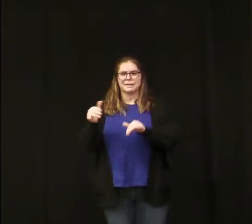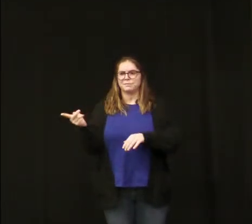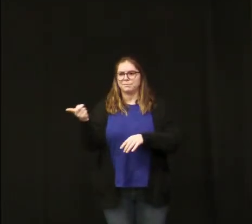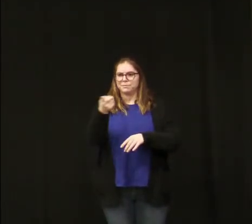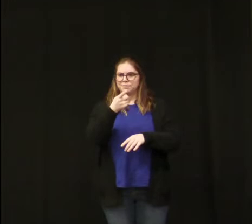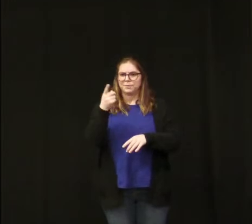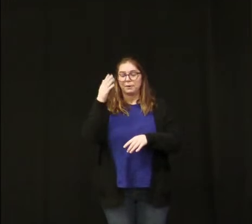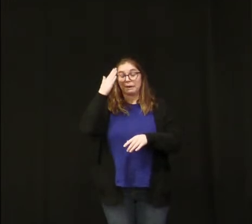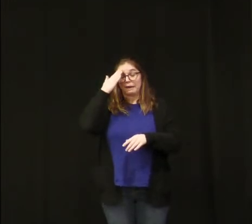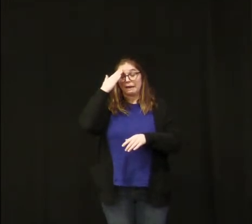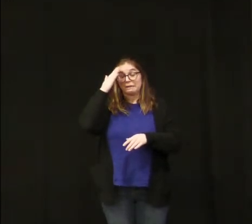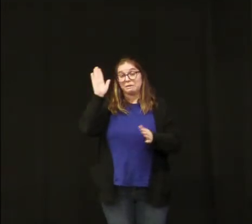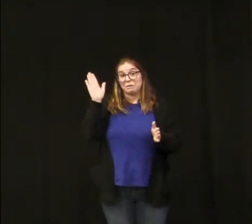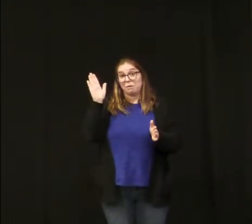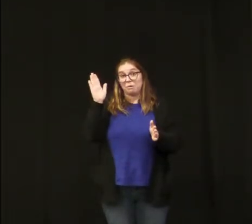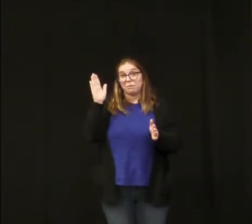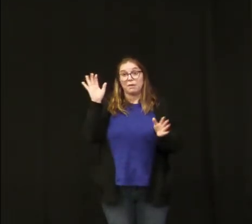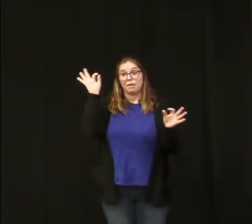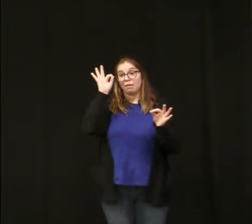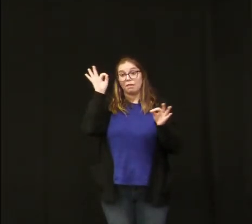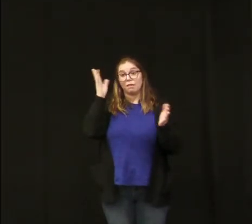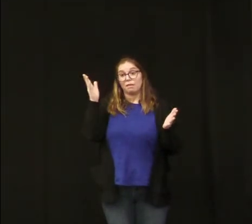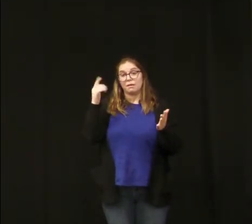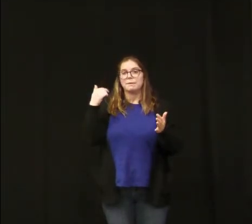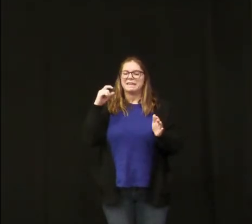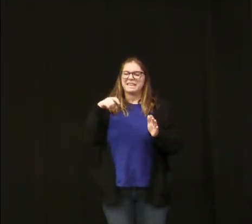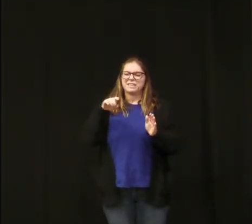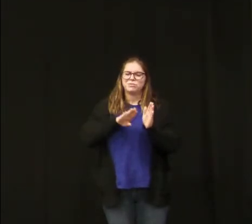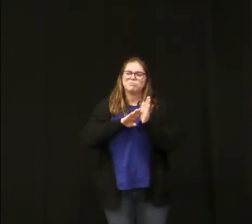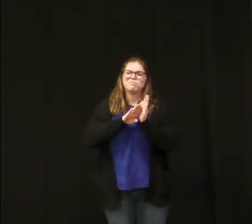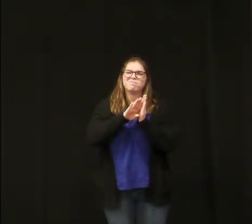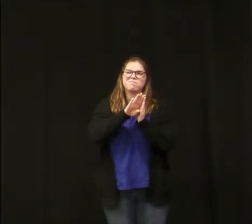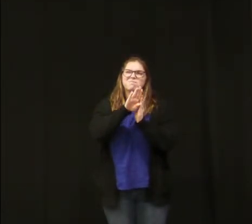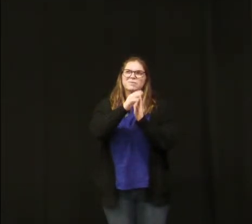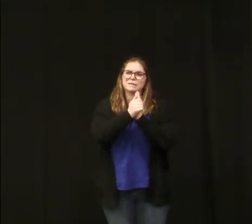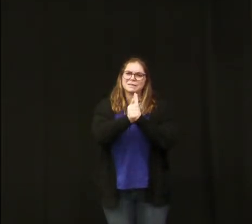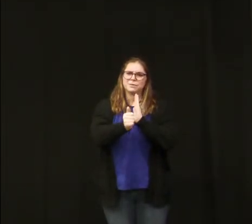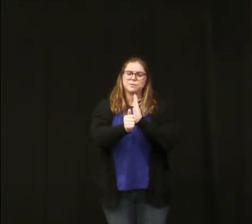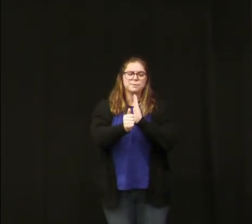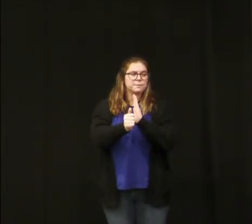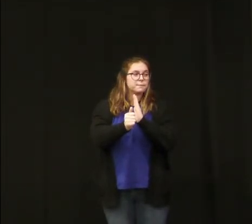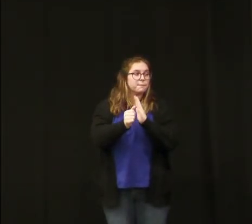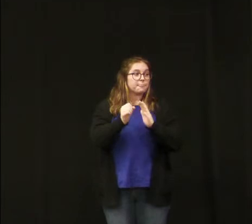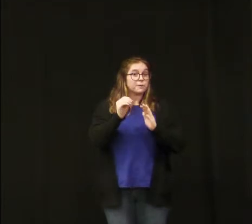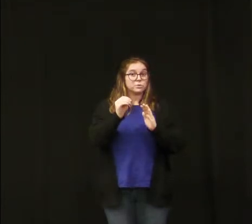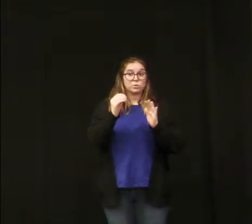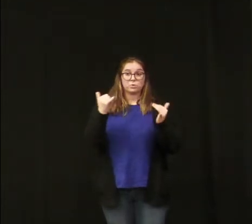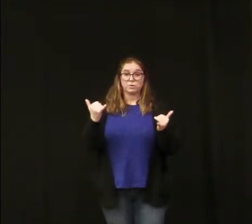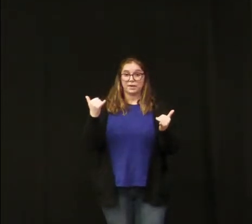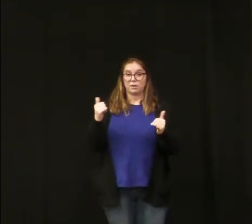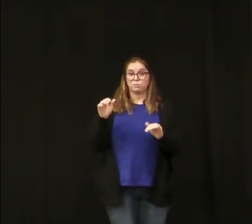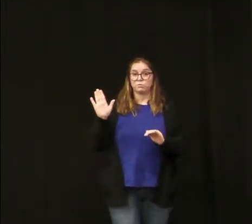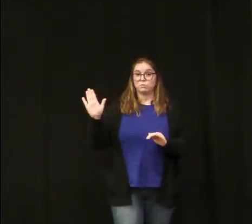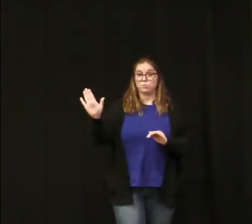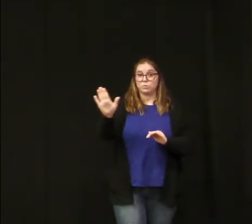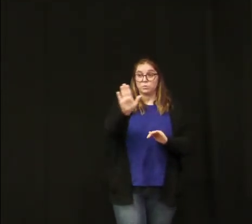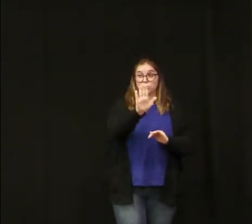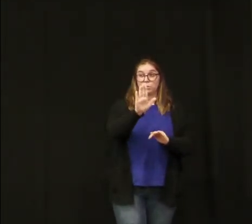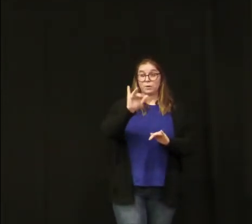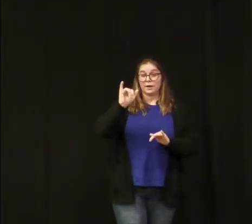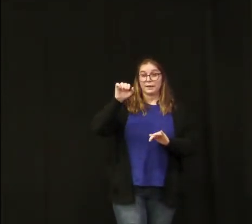then I realized, as some of us, I needed to grow in this area. So if you guys will dive into the IEP that you